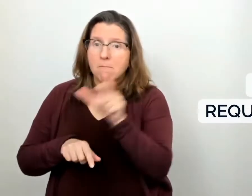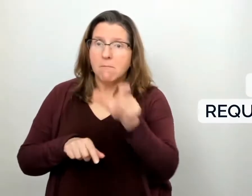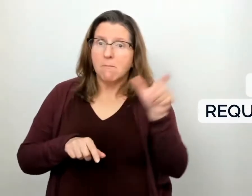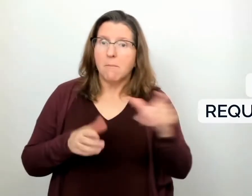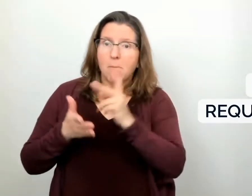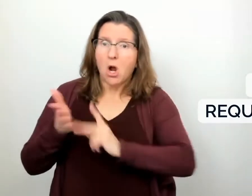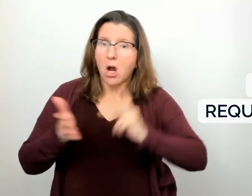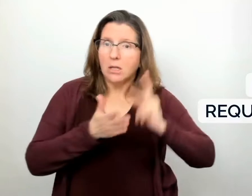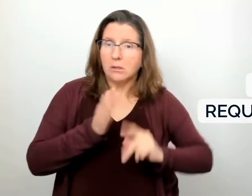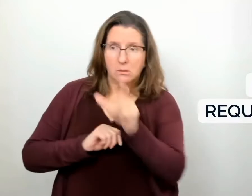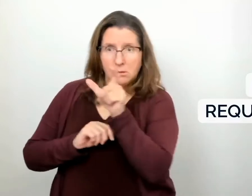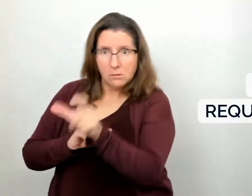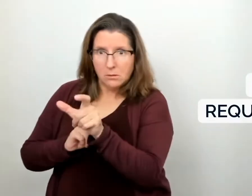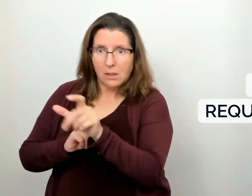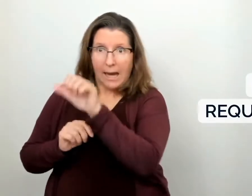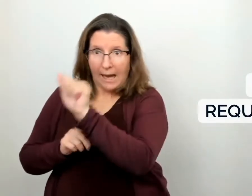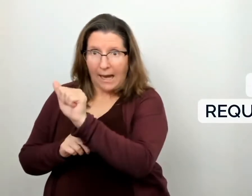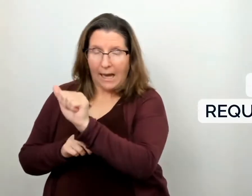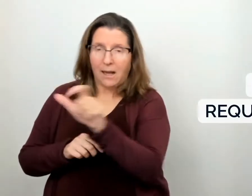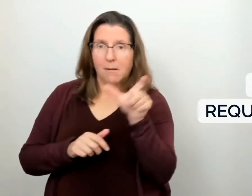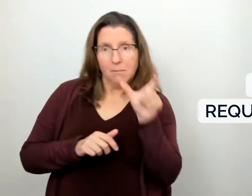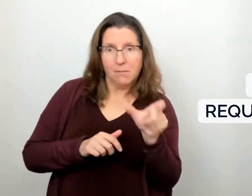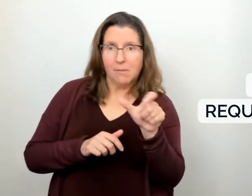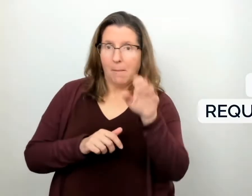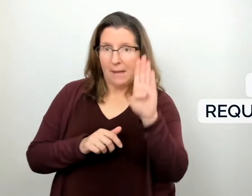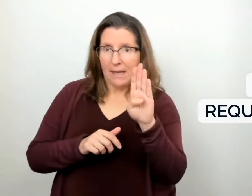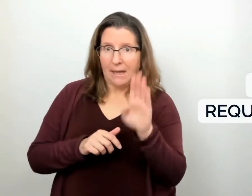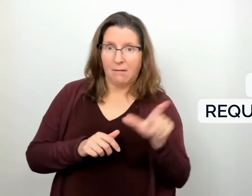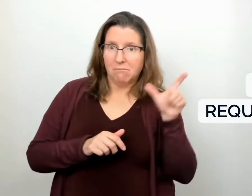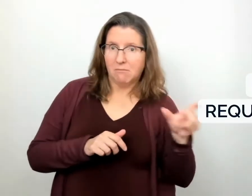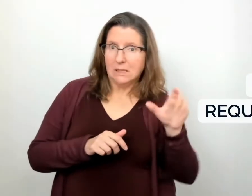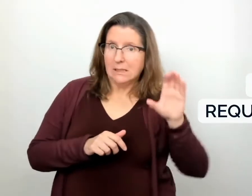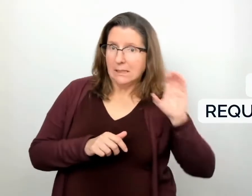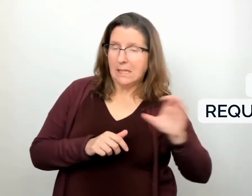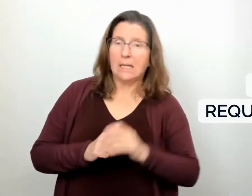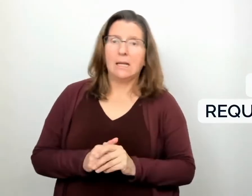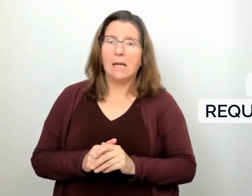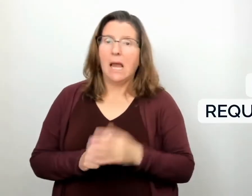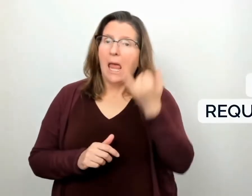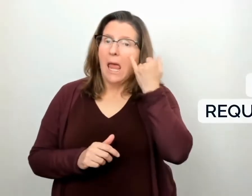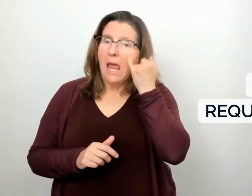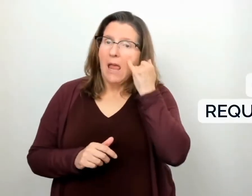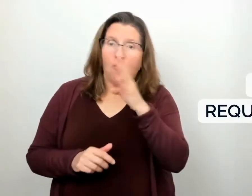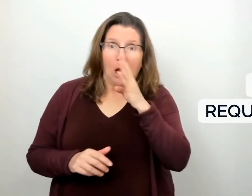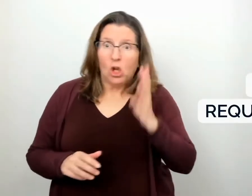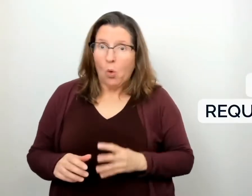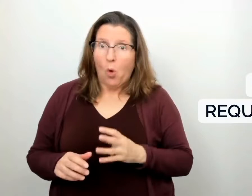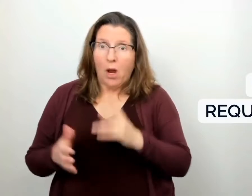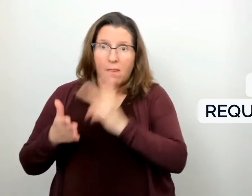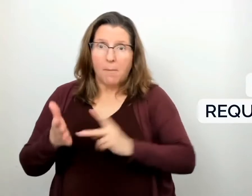them. Some questions have them sectioned out in lettered bullets, A, B, C. If you overlook or